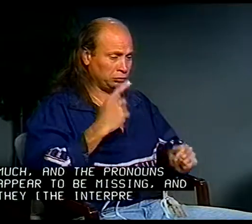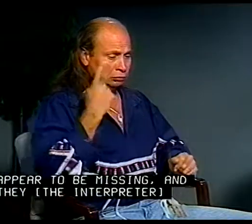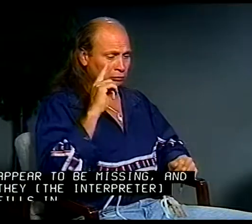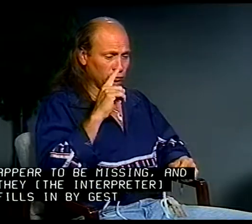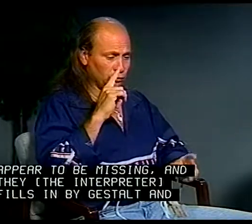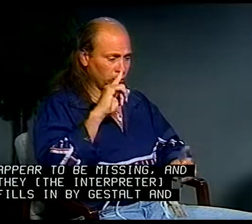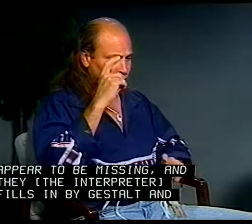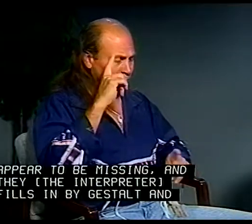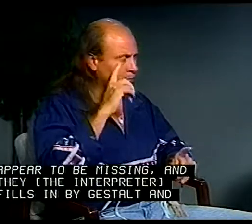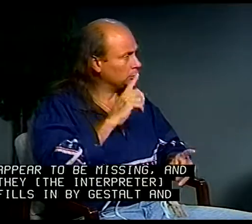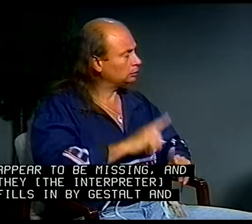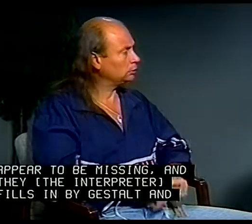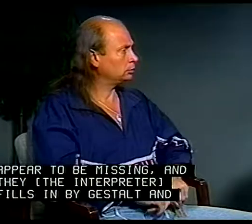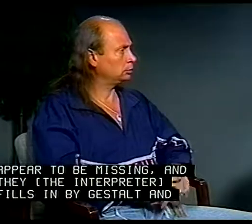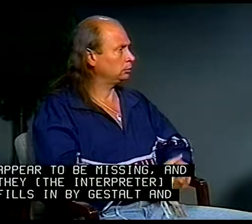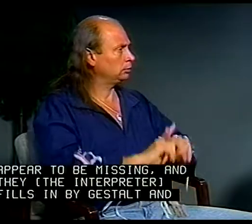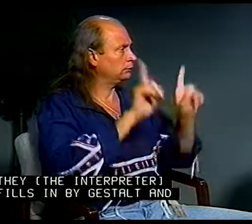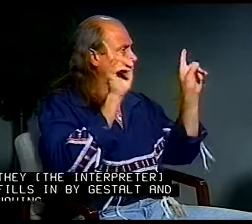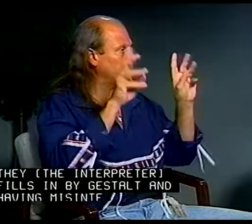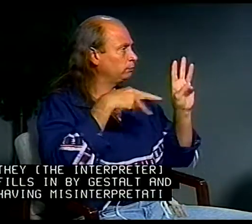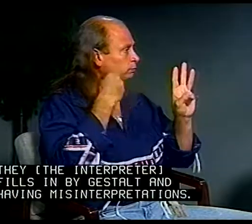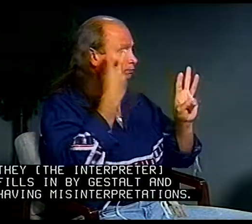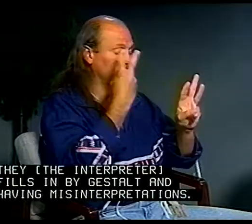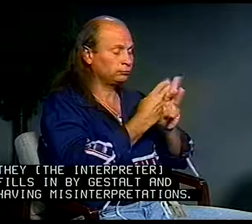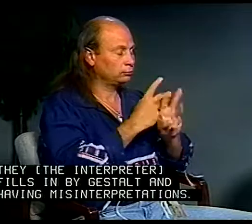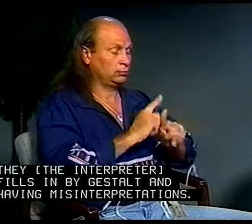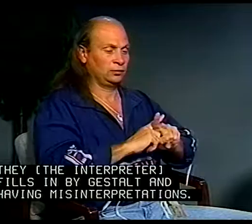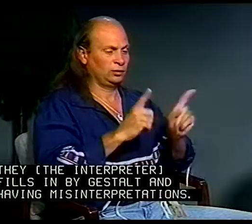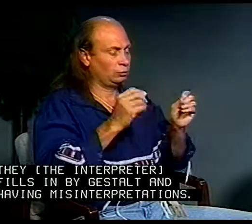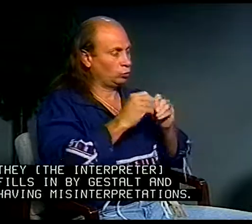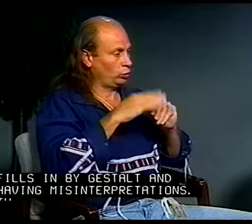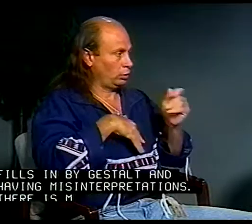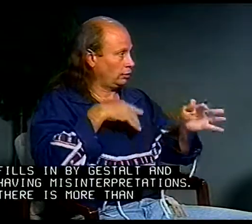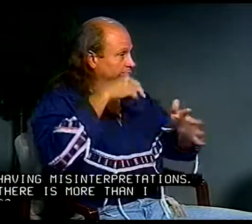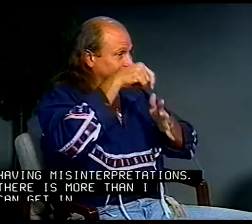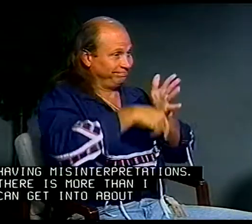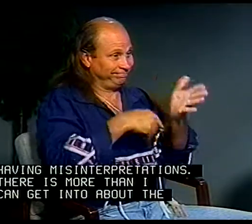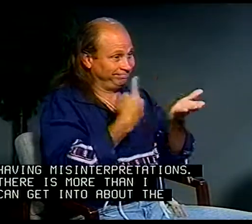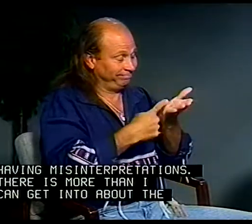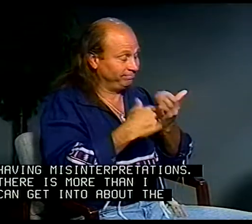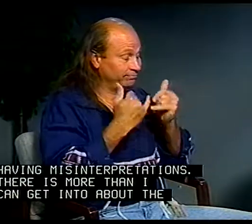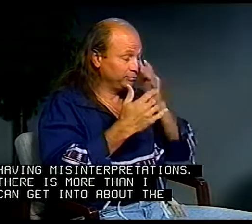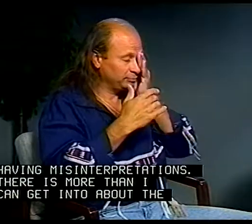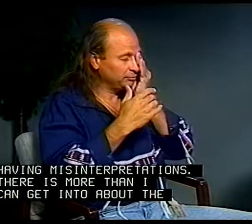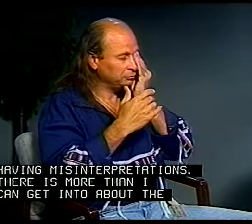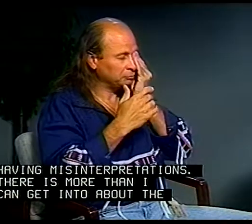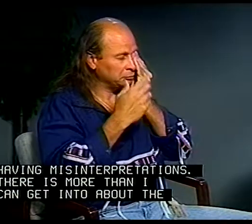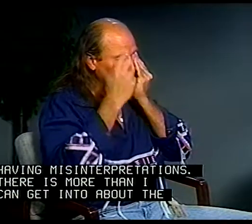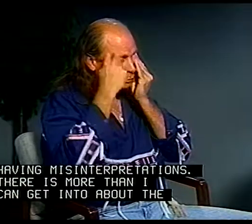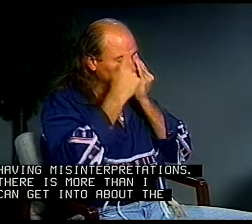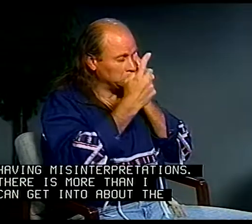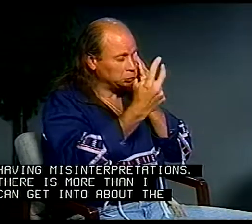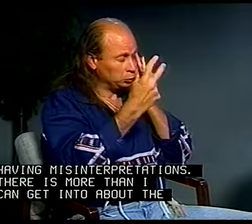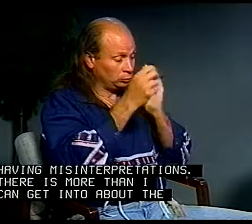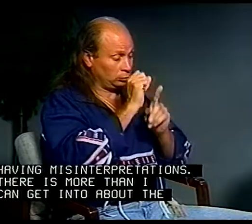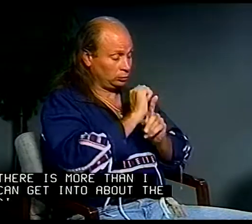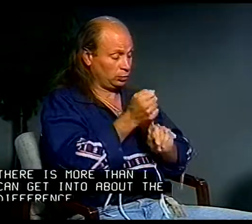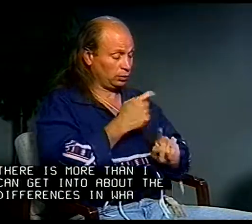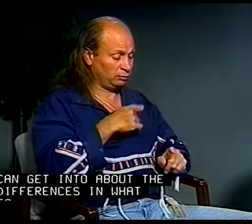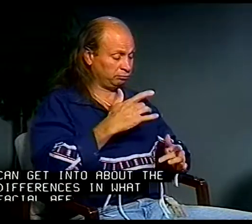missing, and they fill in by gestalt having misinterpretations. And there is more than I can get into about